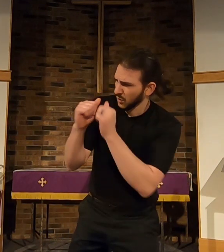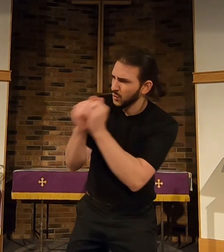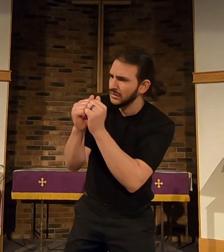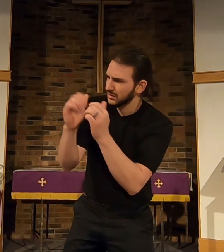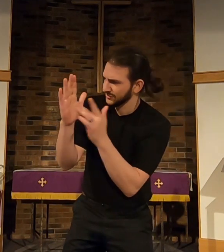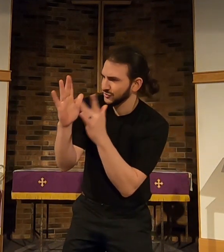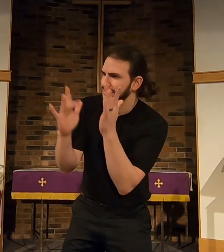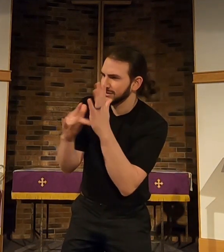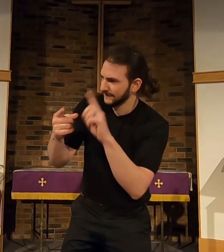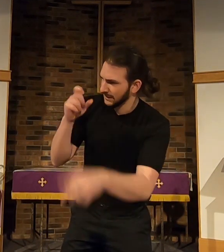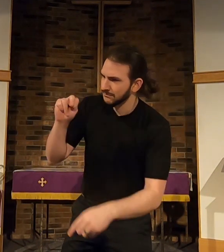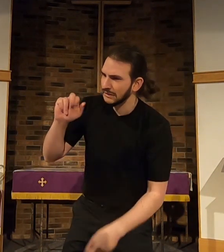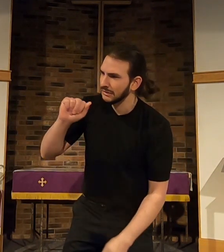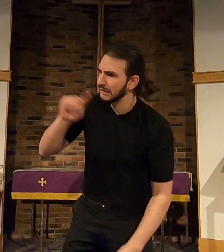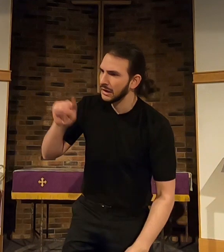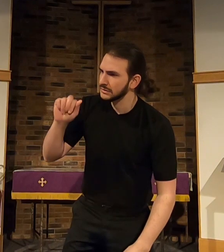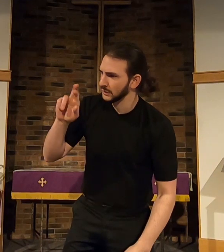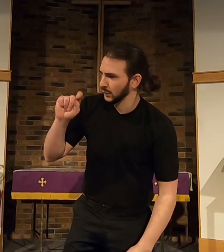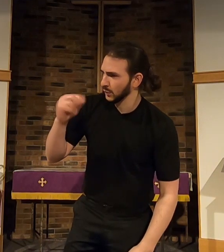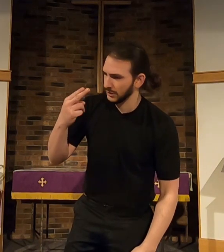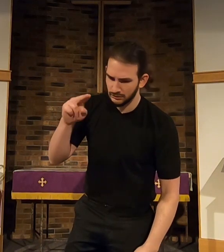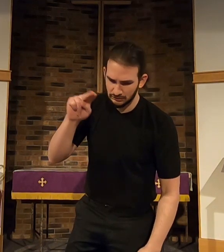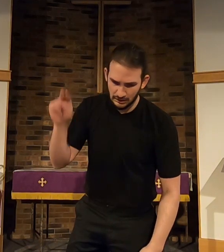"You were with Jesus from Nazareth."